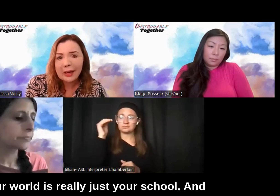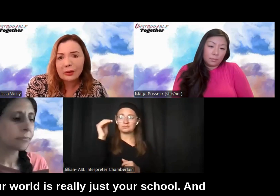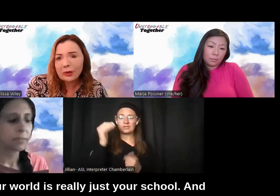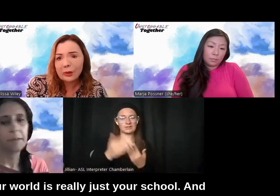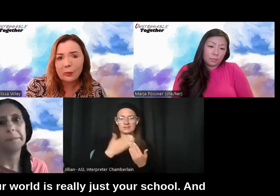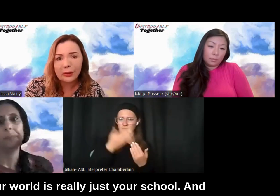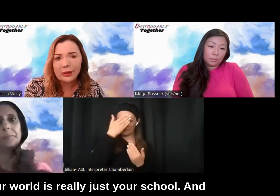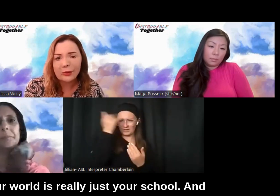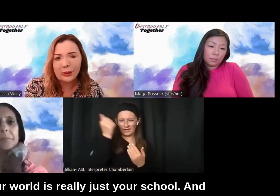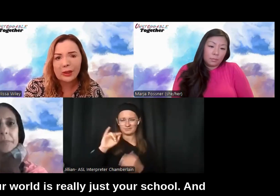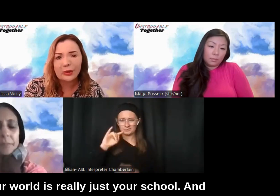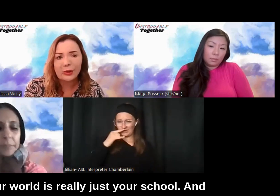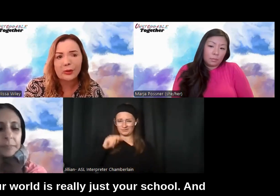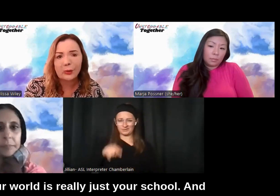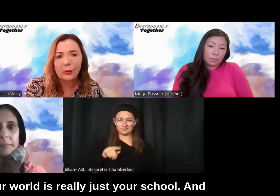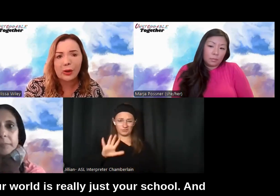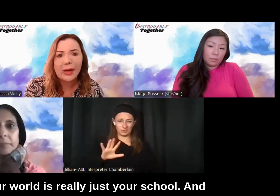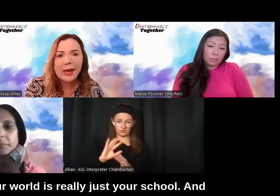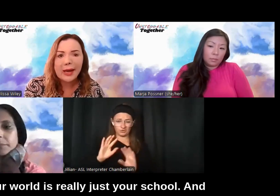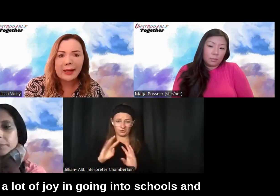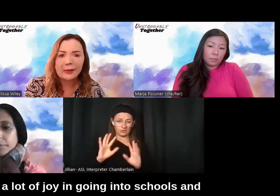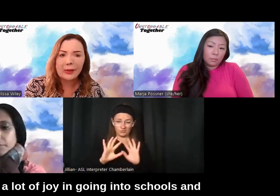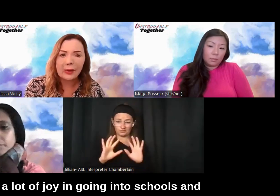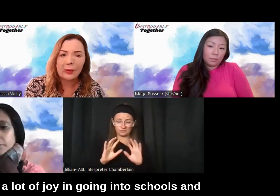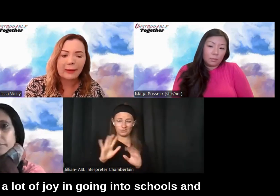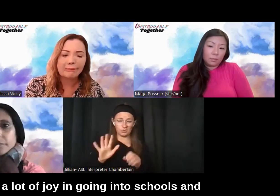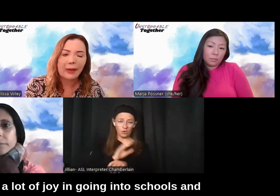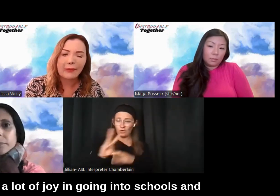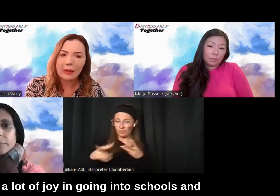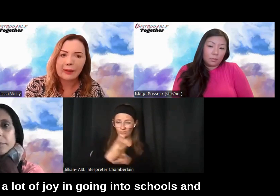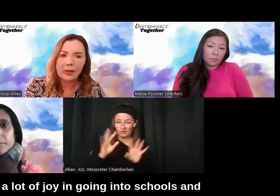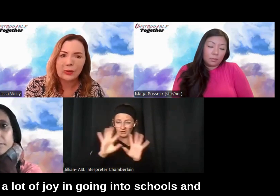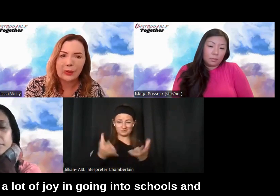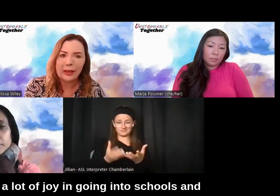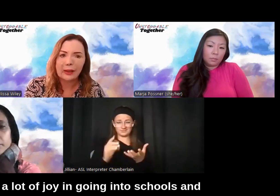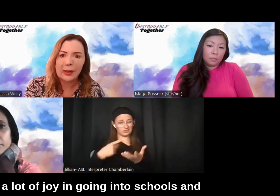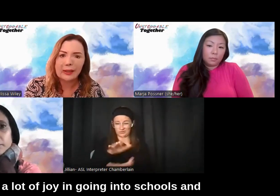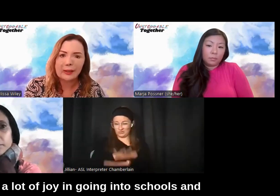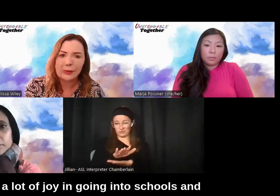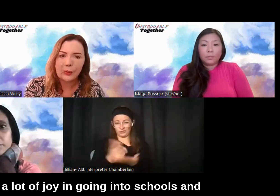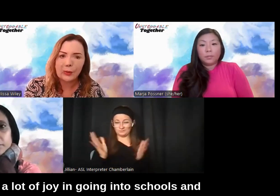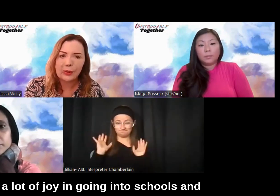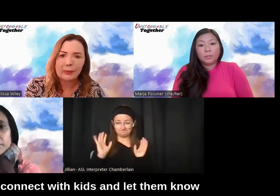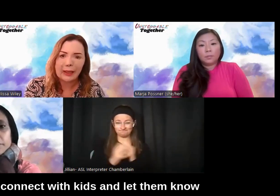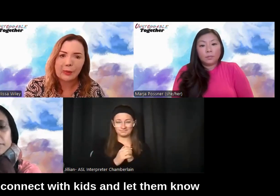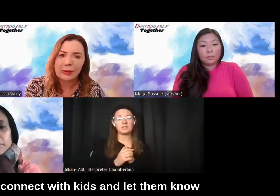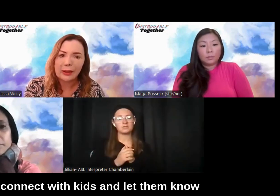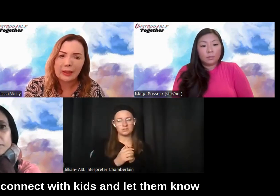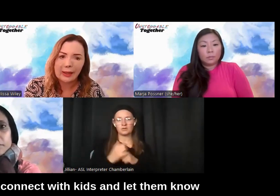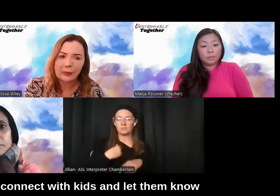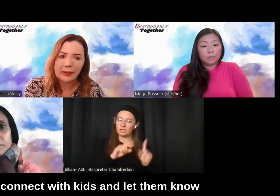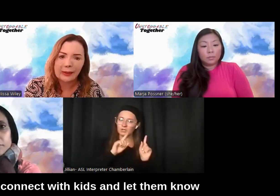in childhood, your world is really just your school. And so I've gotten a lot of joy in going into schools and being able to connect with kids